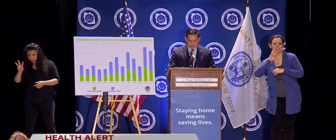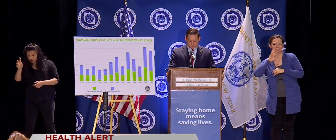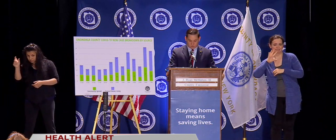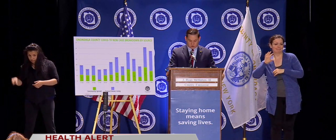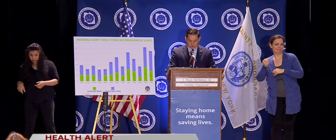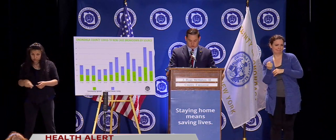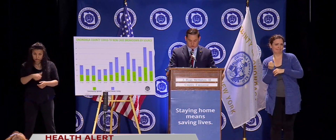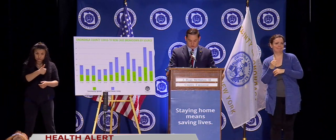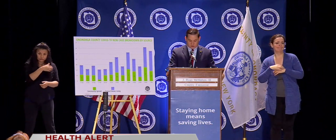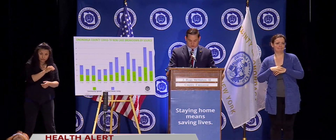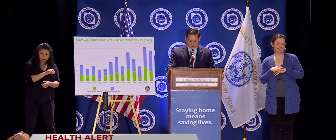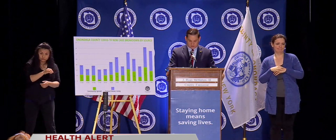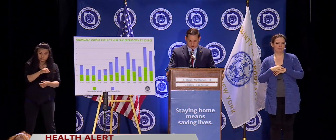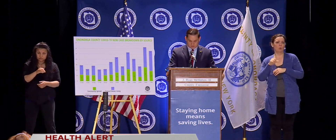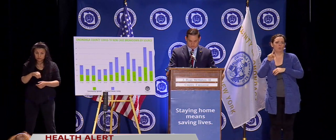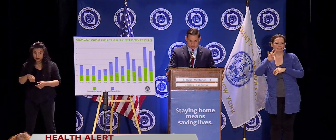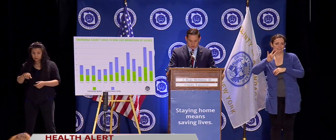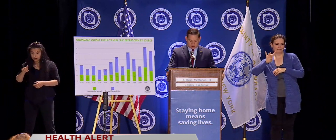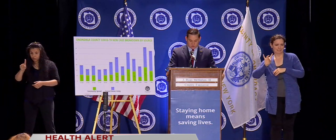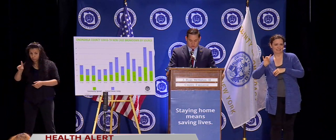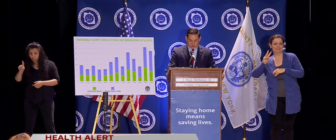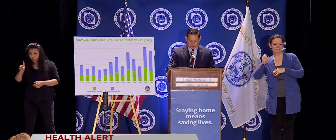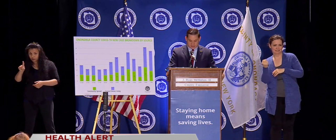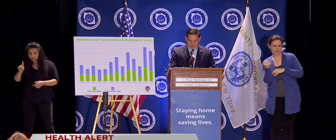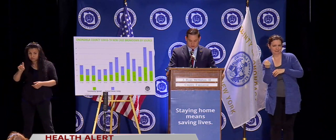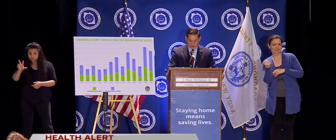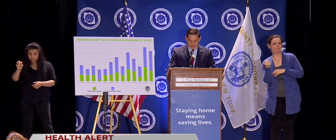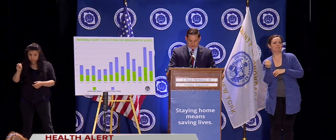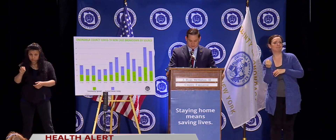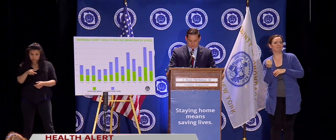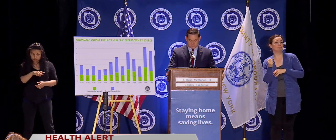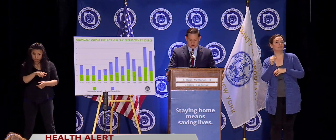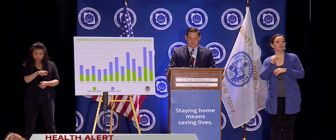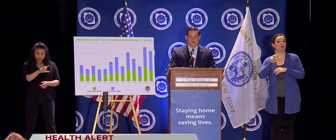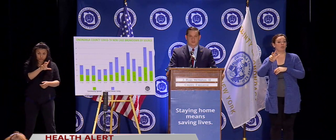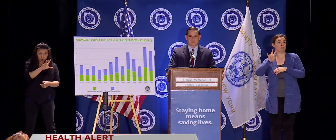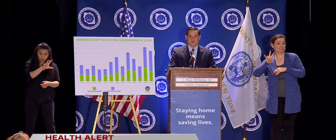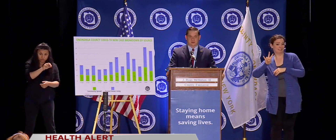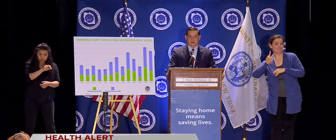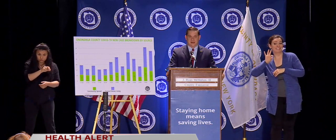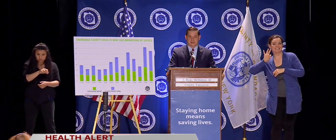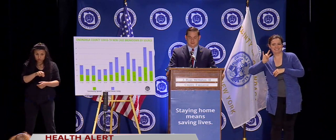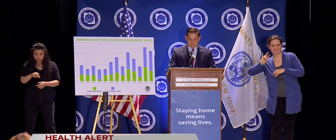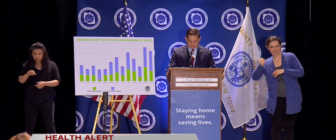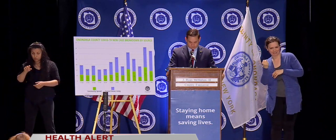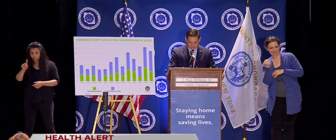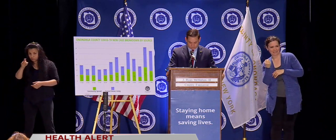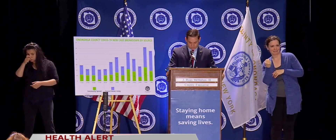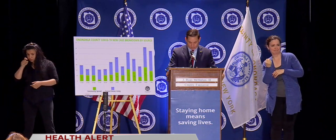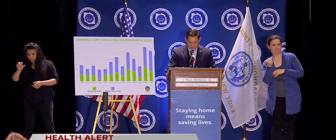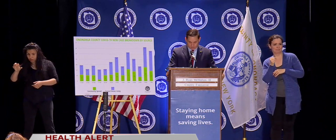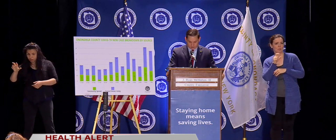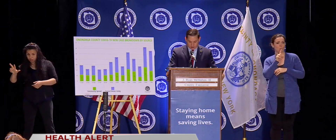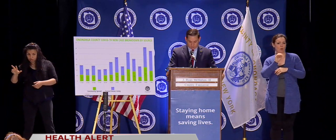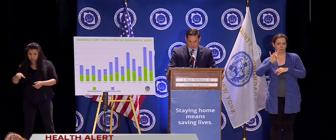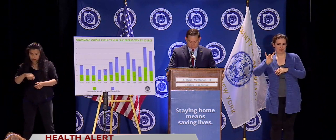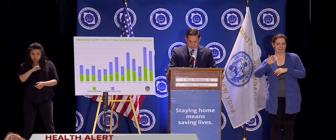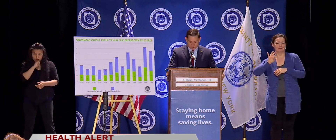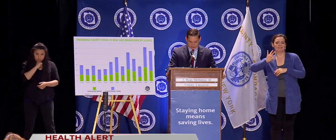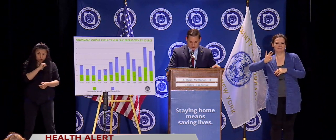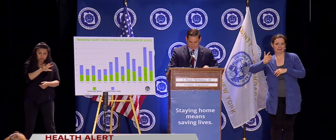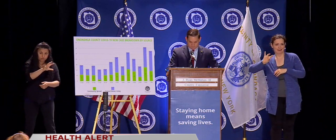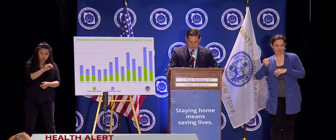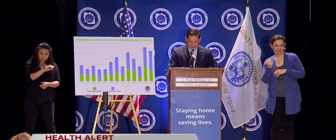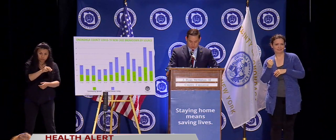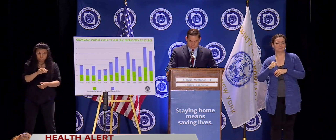60s, 130 in their 70s, 108 in their 80s, and 57 in their 90s. A percentage